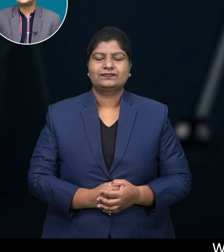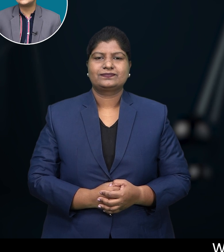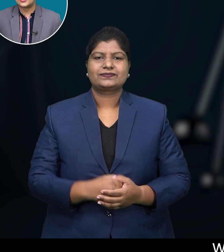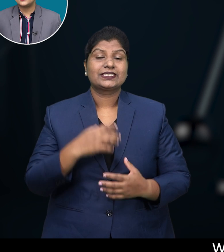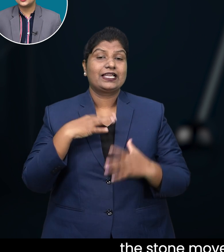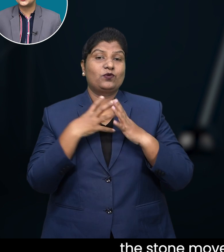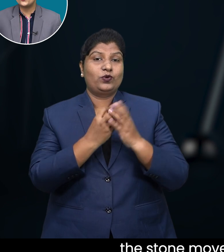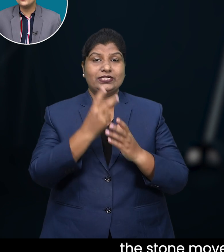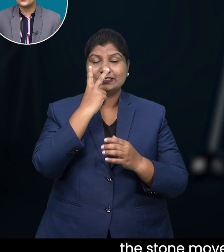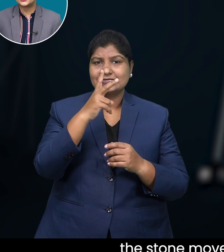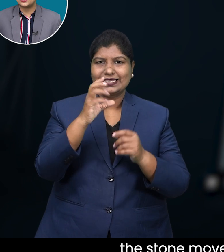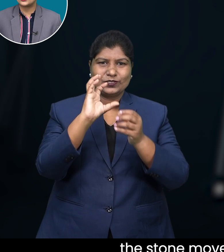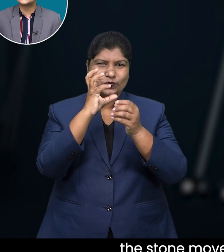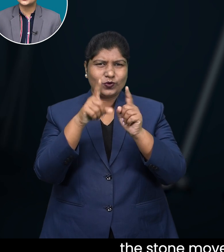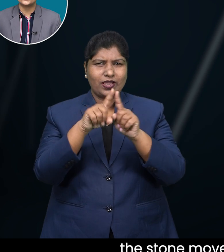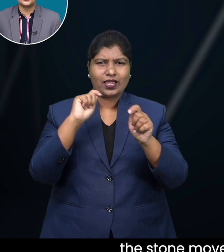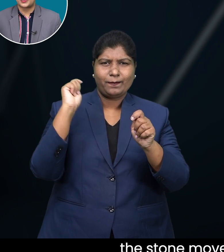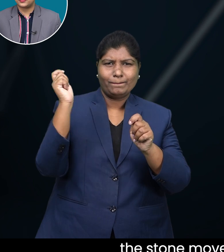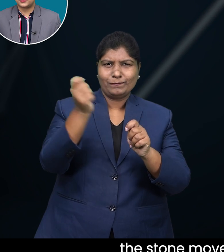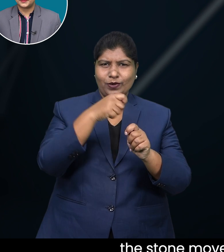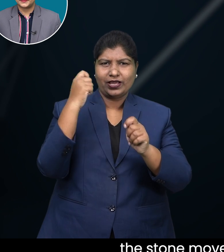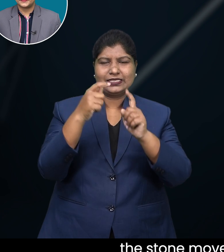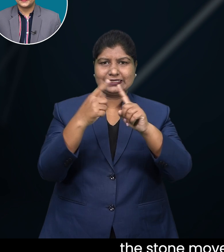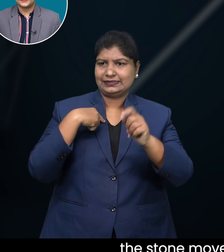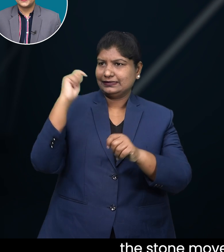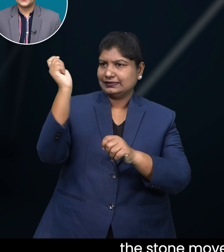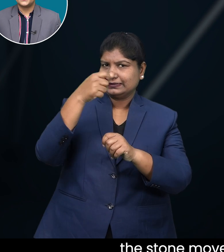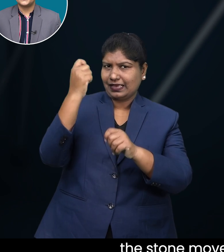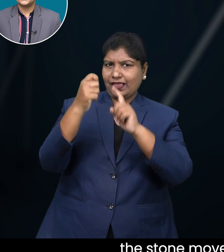We see that the stone moves along a circular path.